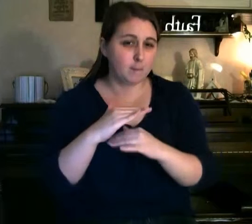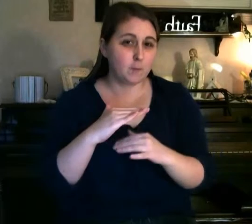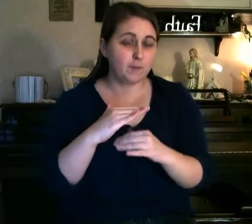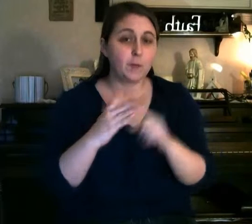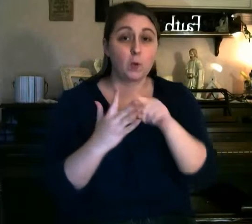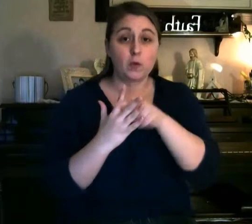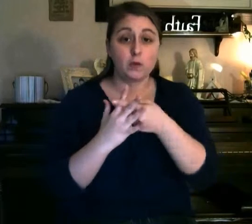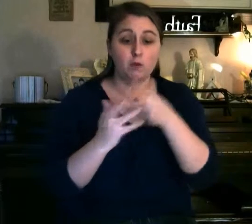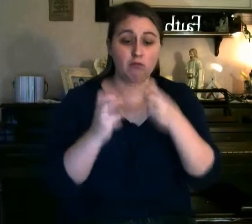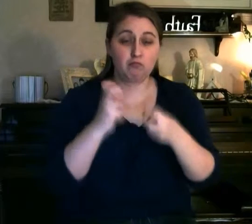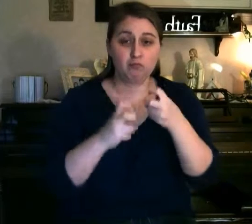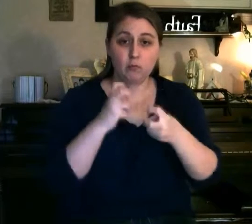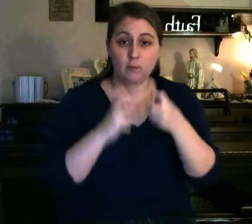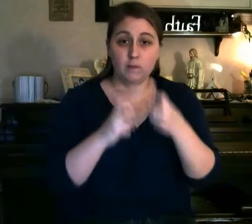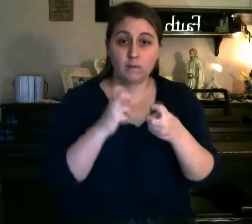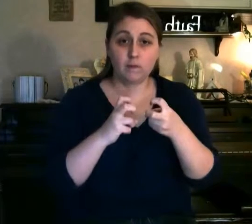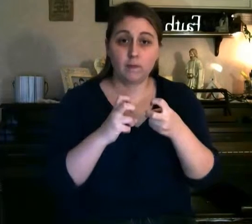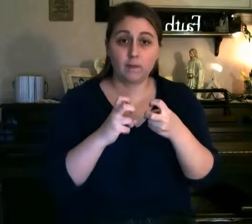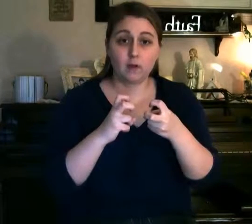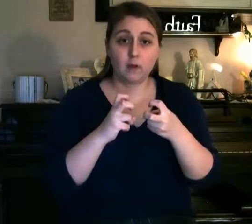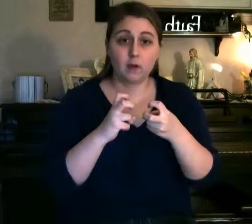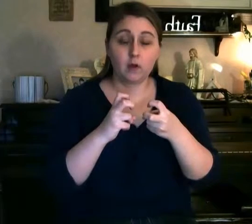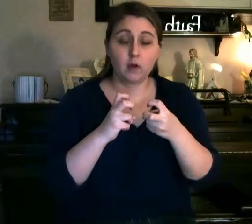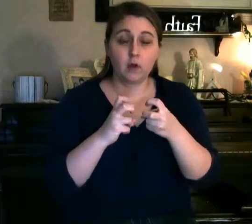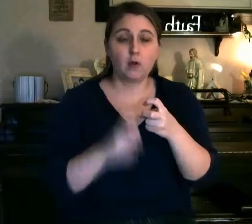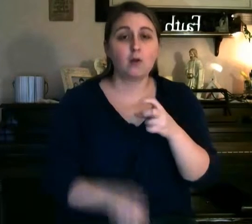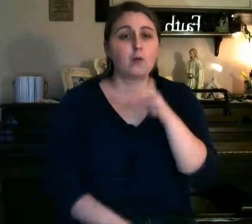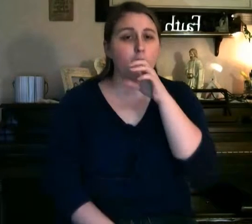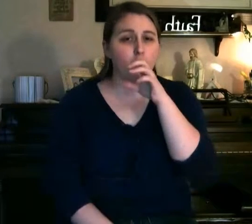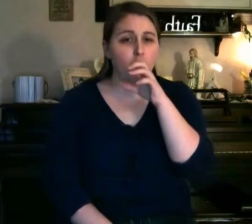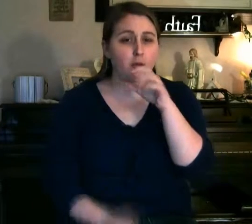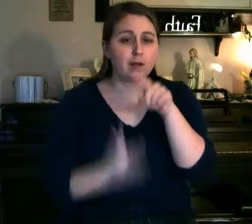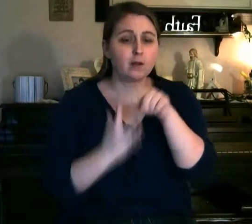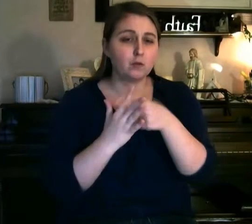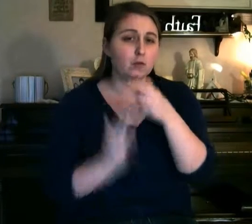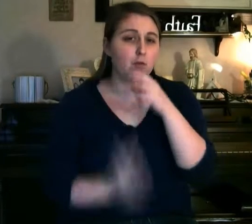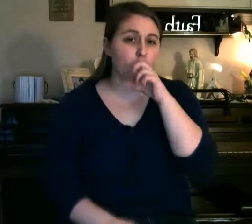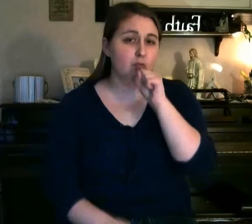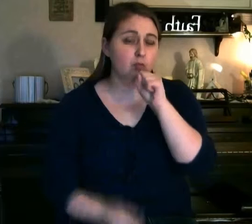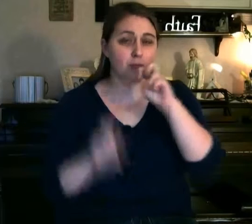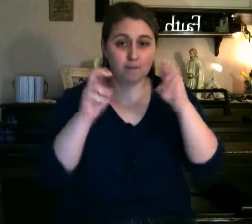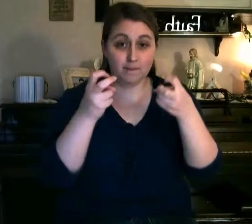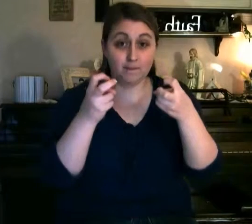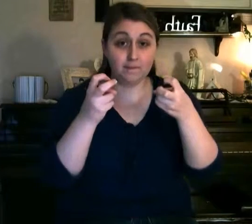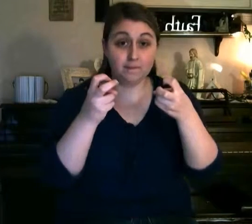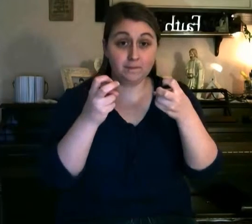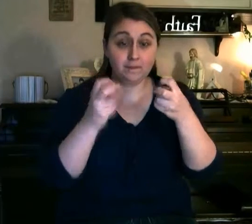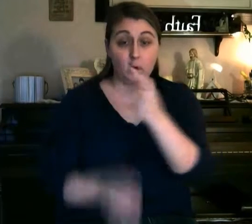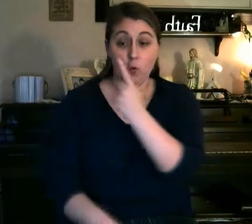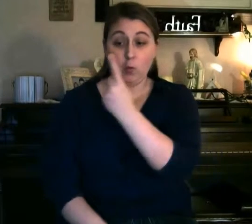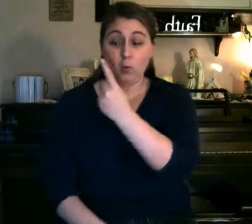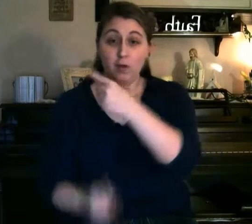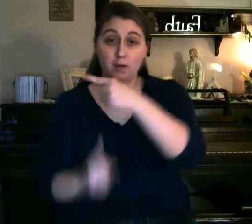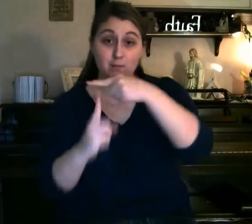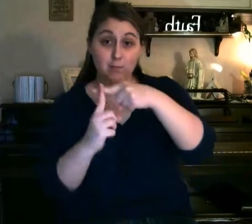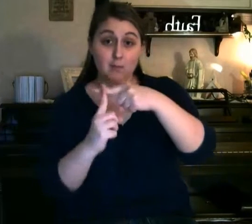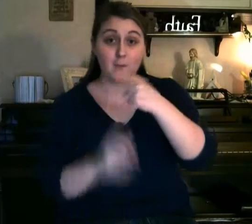some problems. Well, let's say I start with an old classic. 1 plus